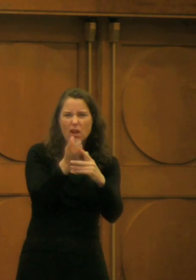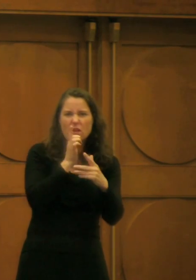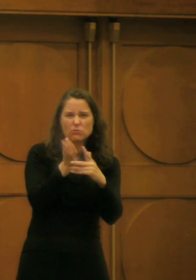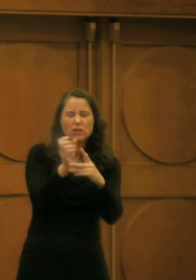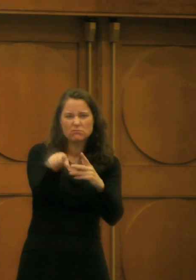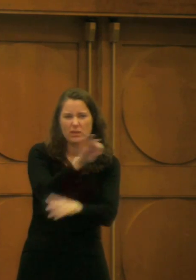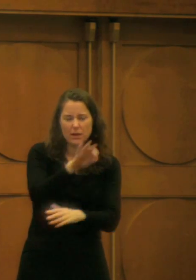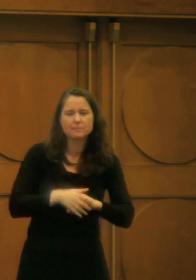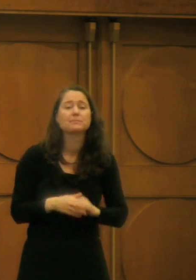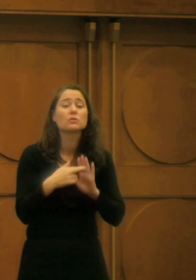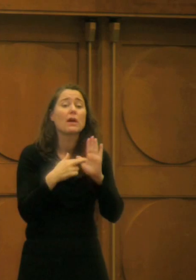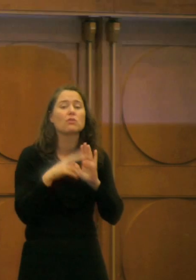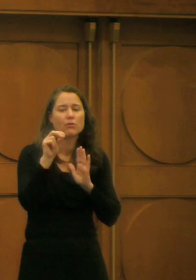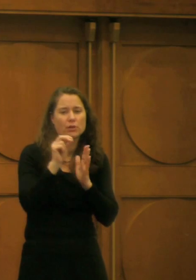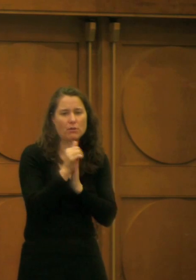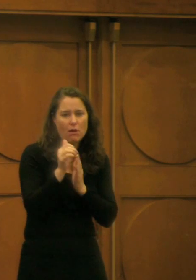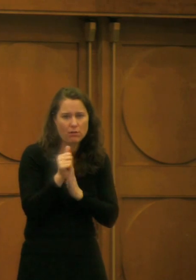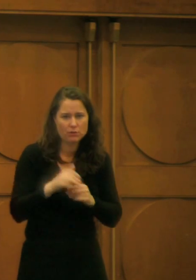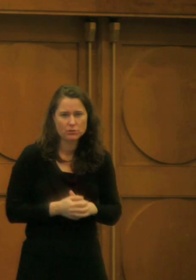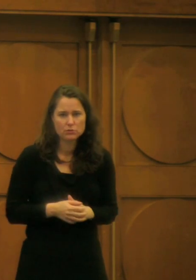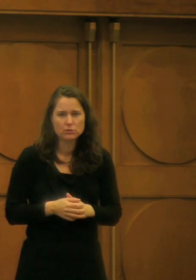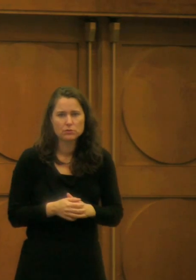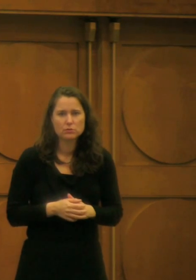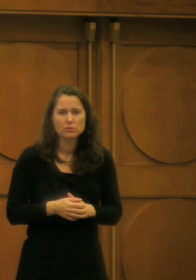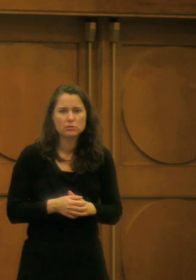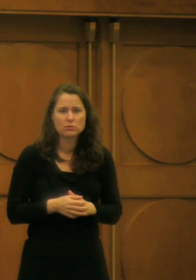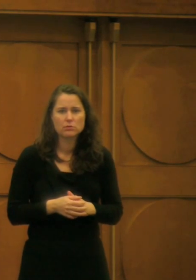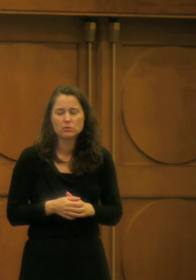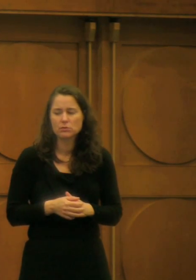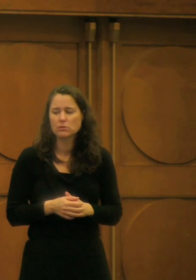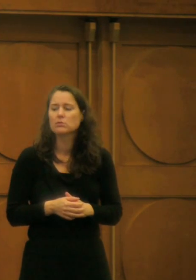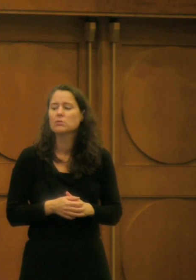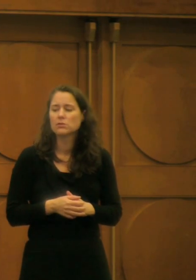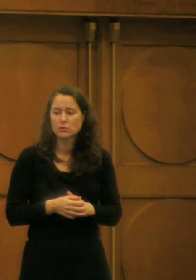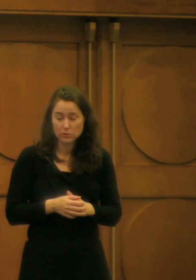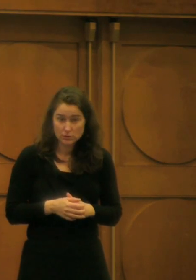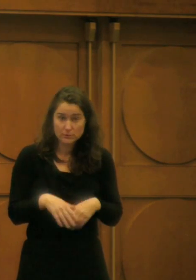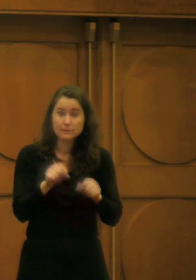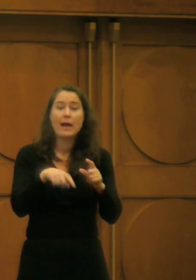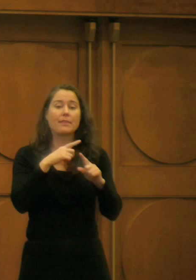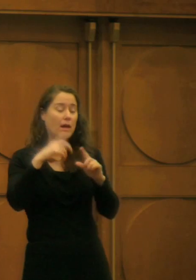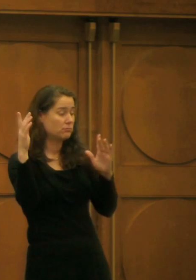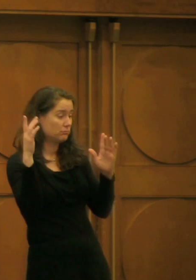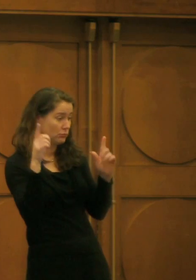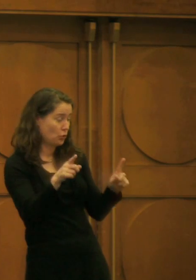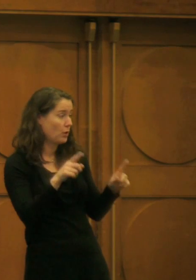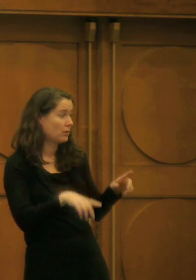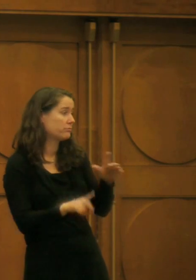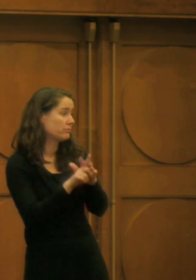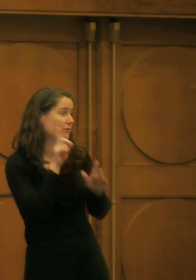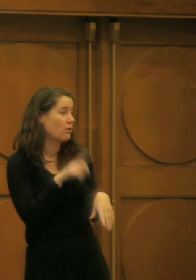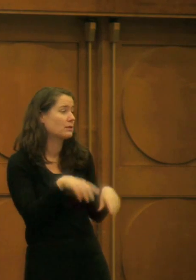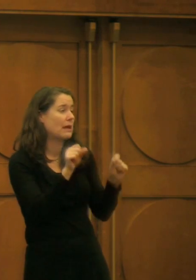you're going to register. It's $30 to register. Then you'll be contacted to take the written exam. And that's going